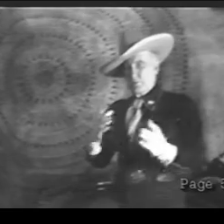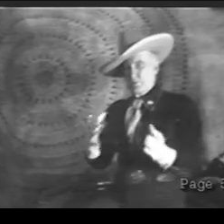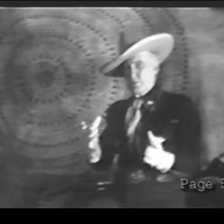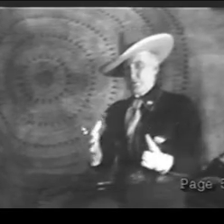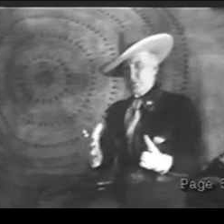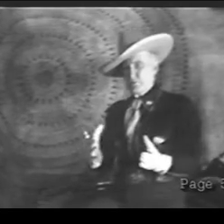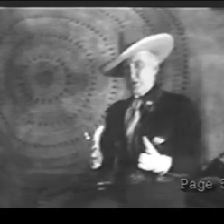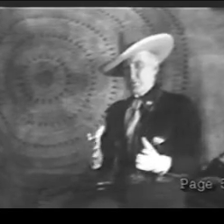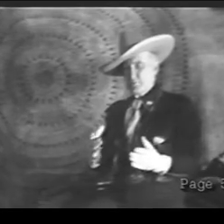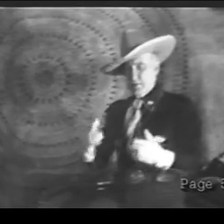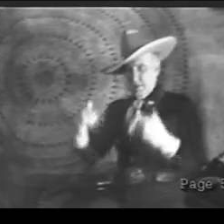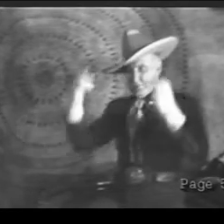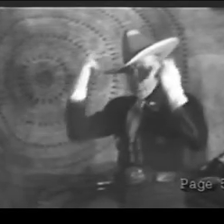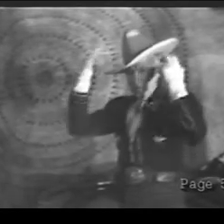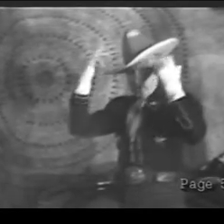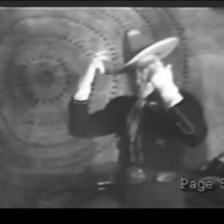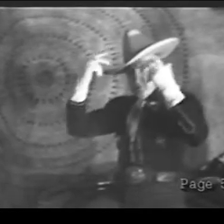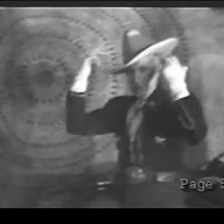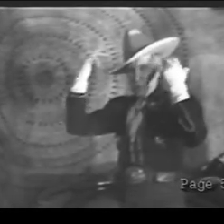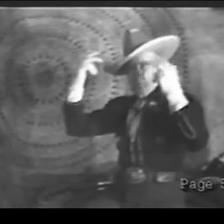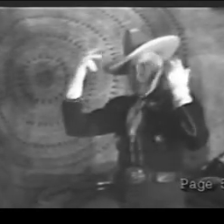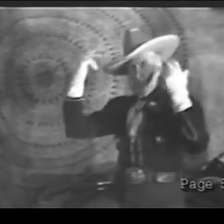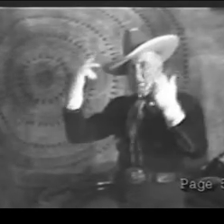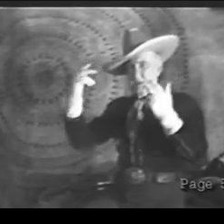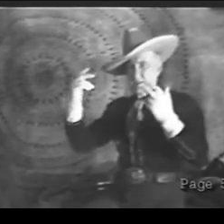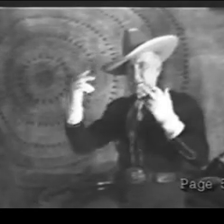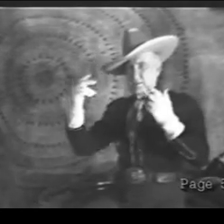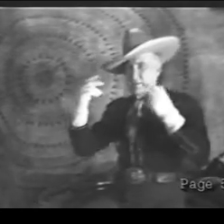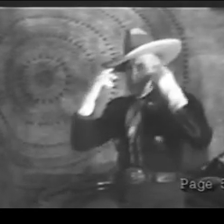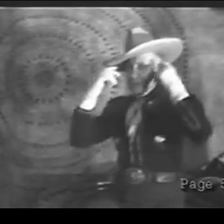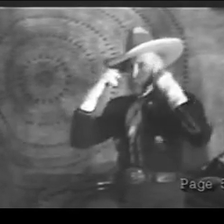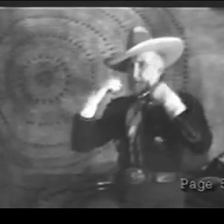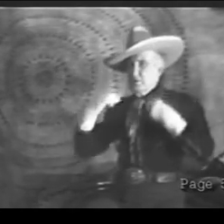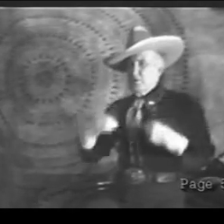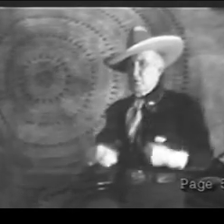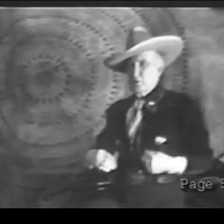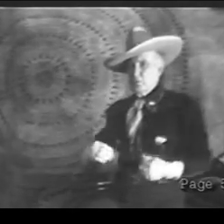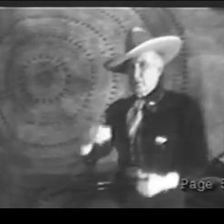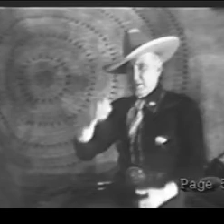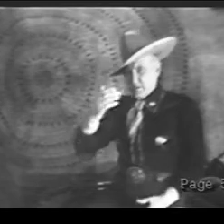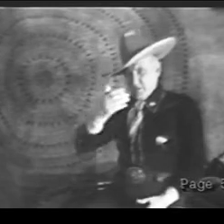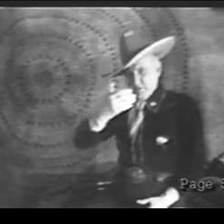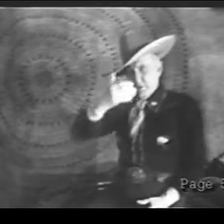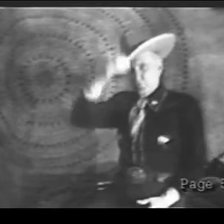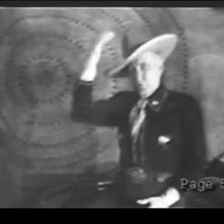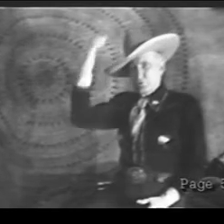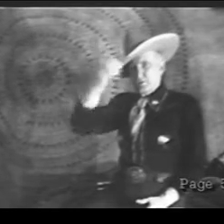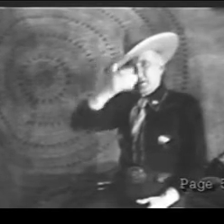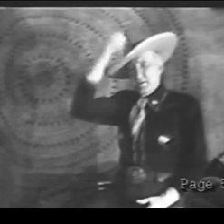of those northwestern tribes have two parts in their hair, one on either side. They wear them the two long braids. Then they roach the